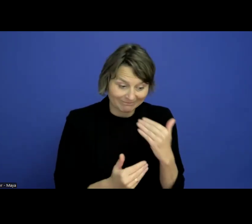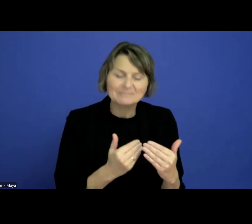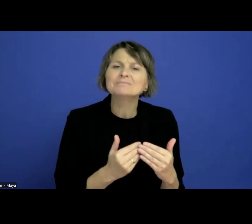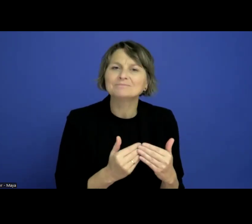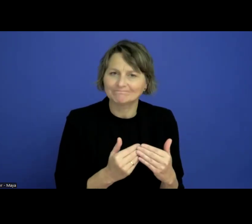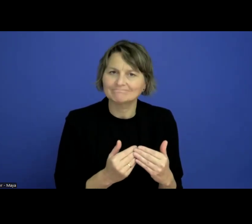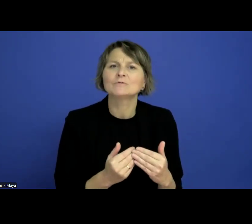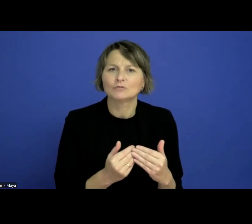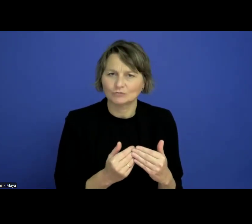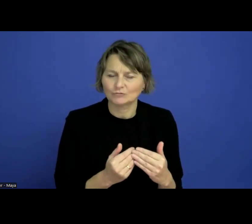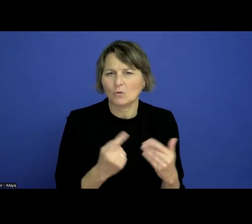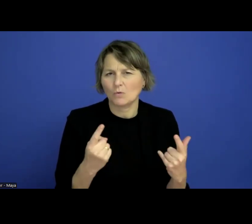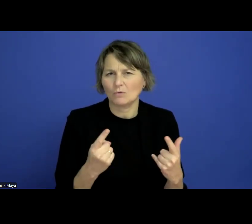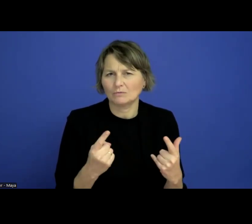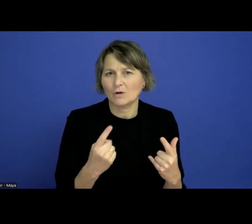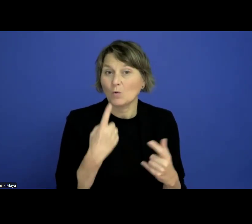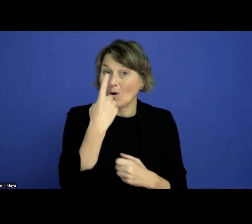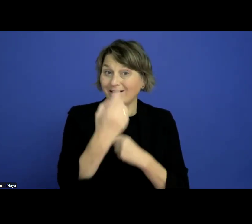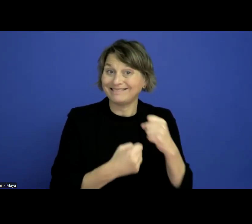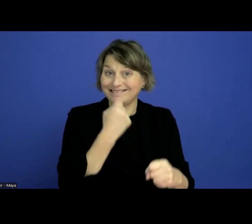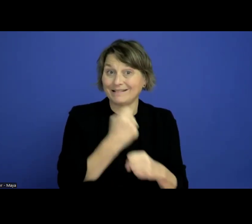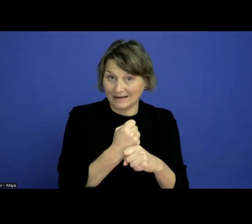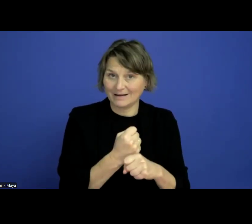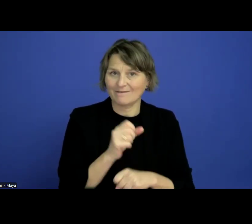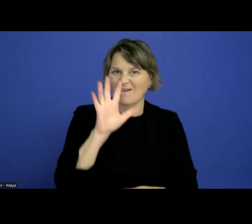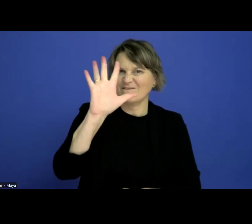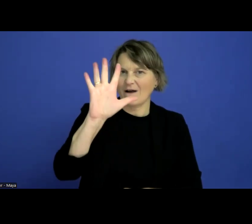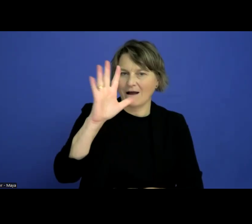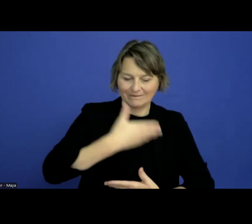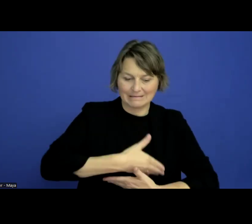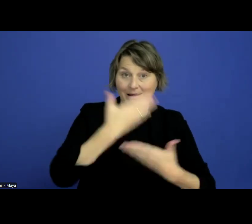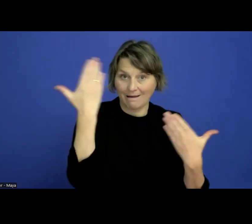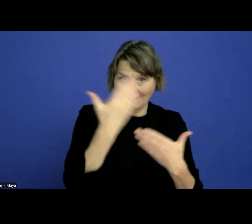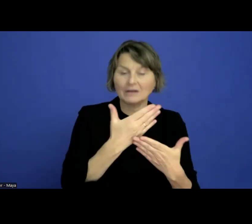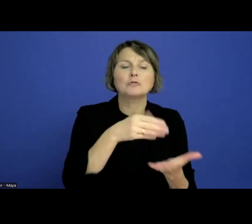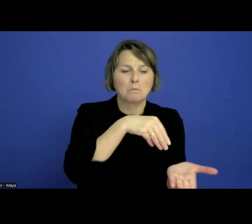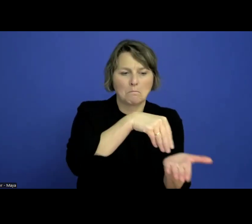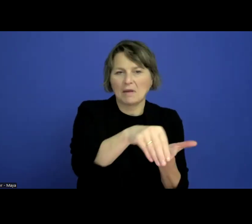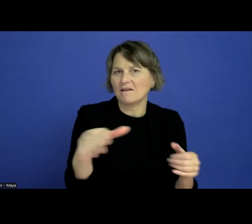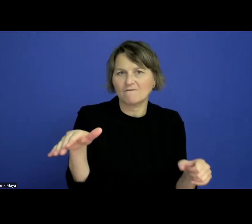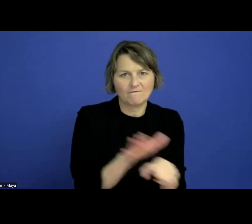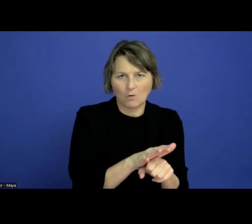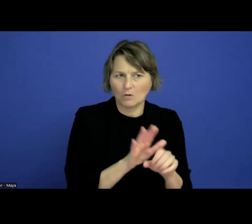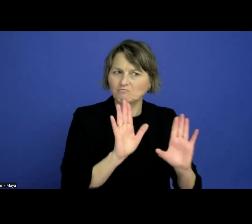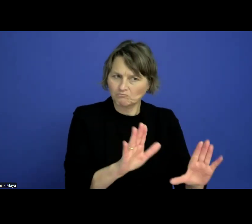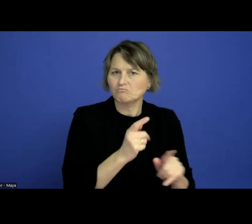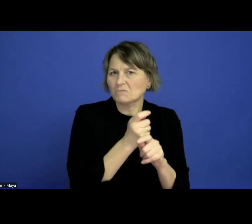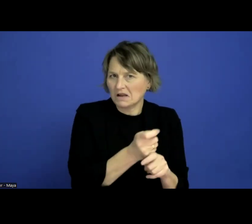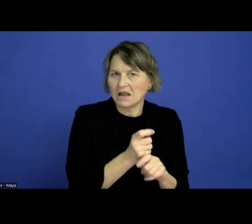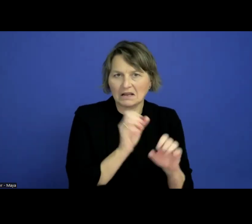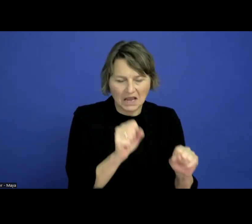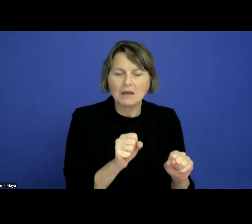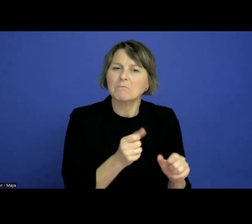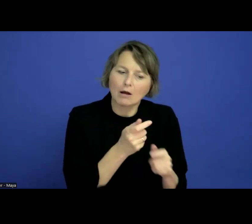of additional paid leaves for caregivers, or in